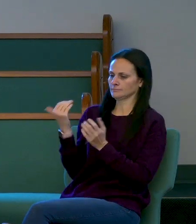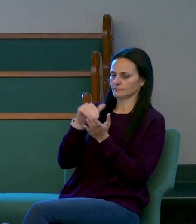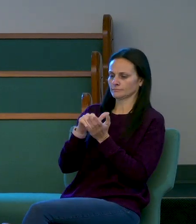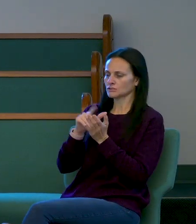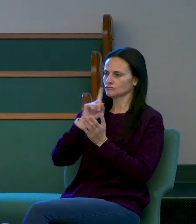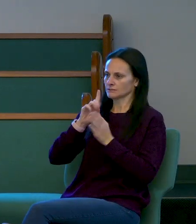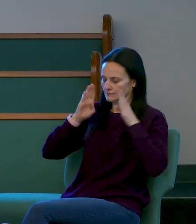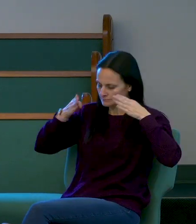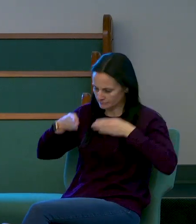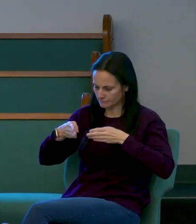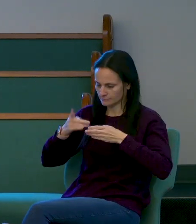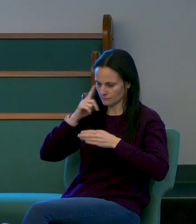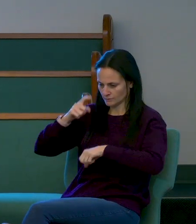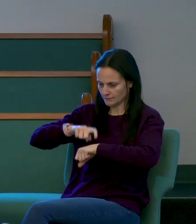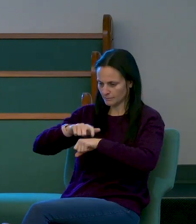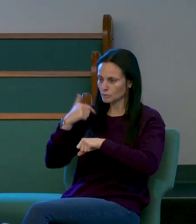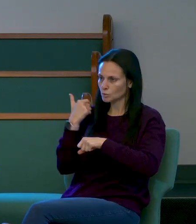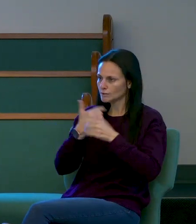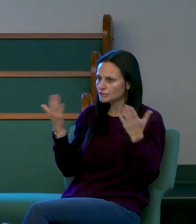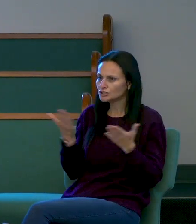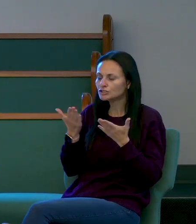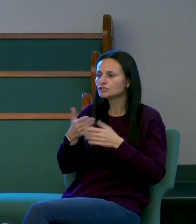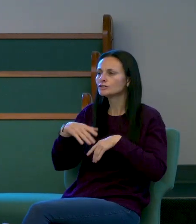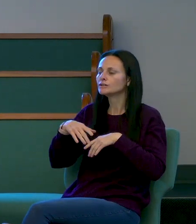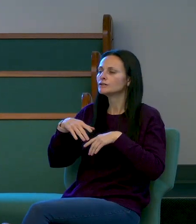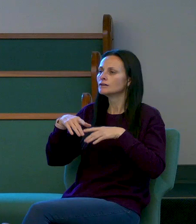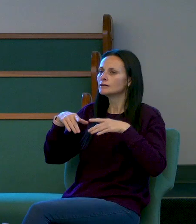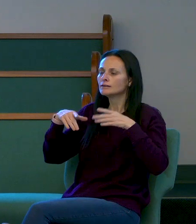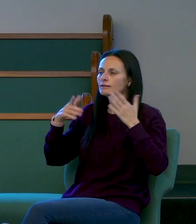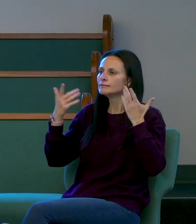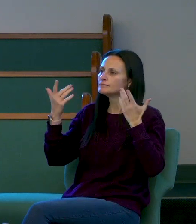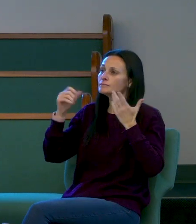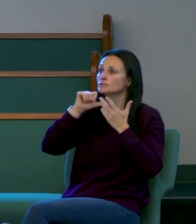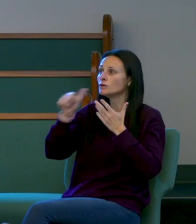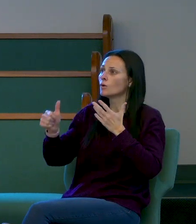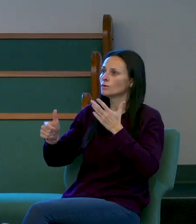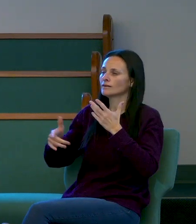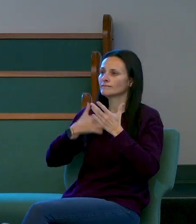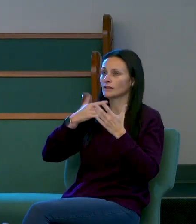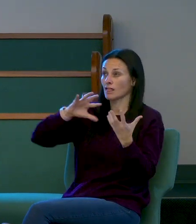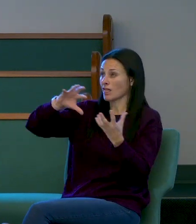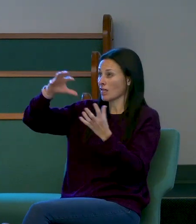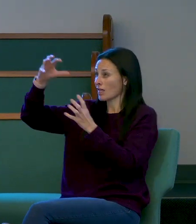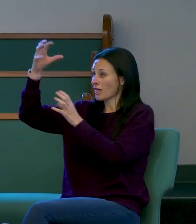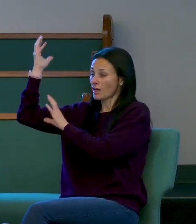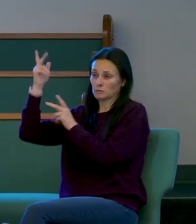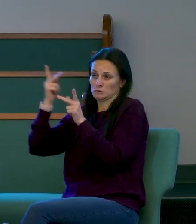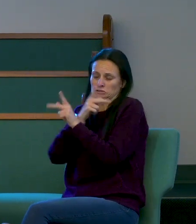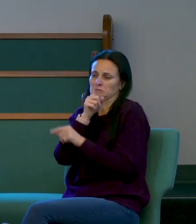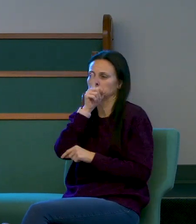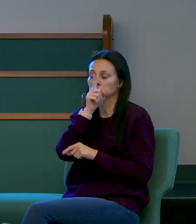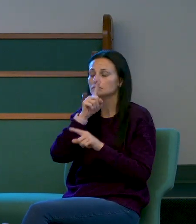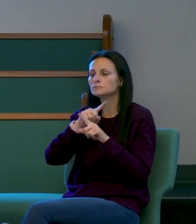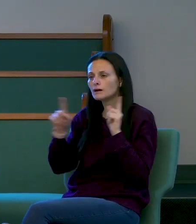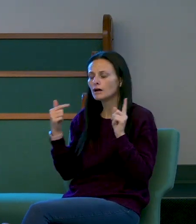centering in for the time that we are here that doesn't make us add to our sense of chaos about the world, but reminds